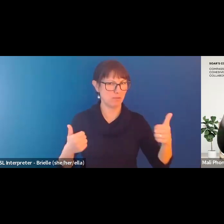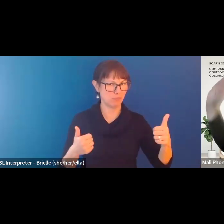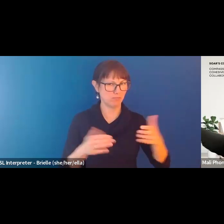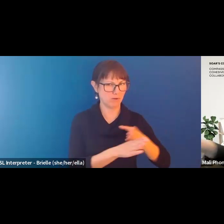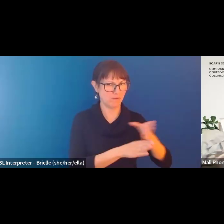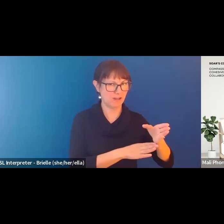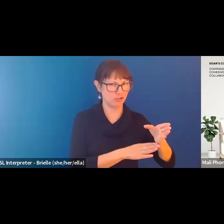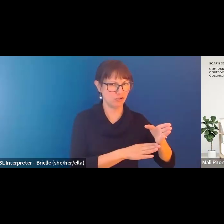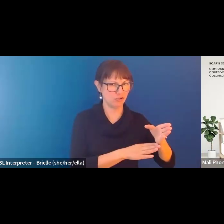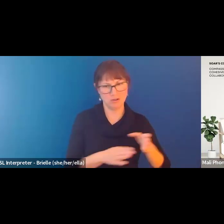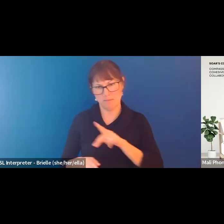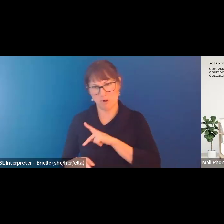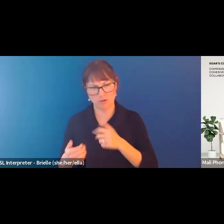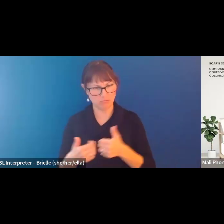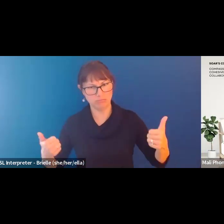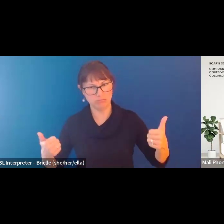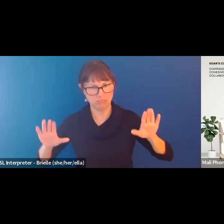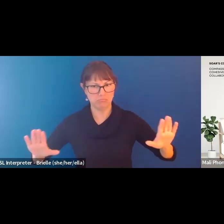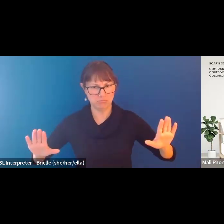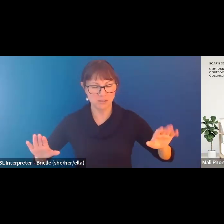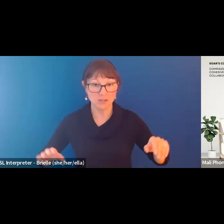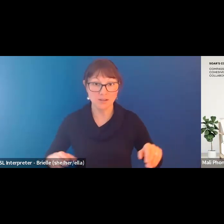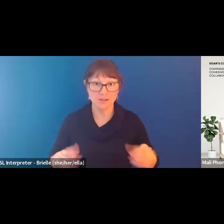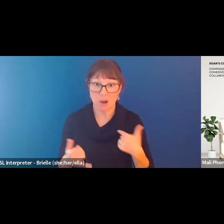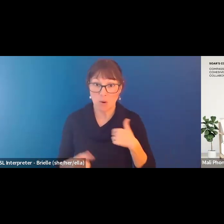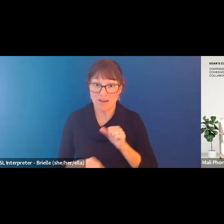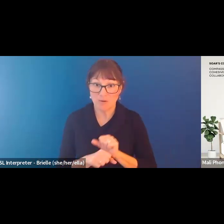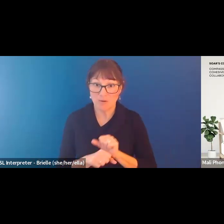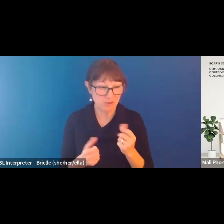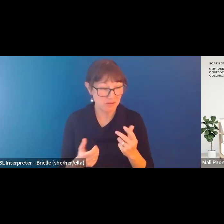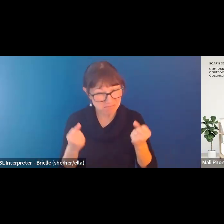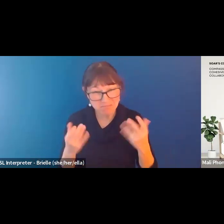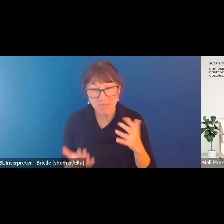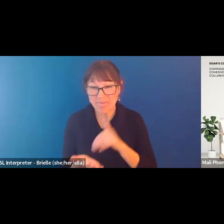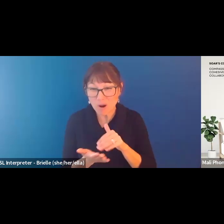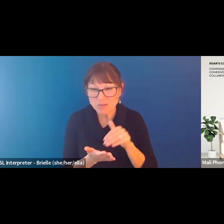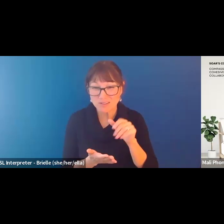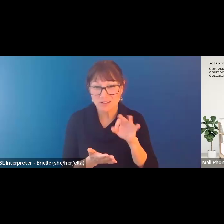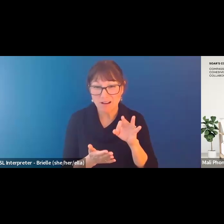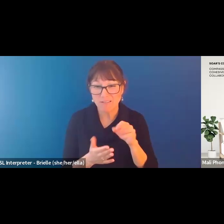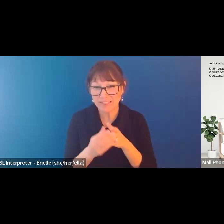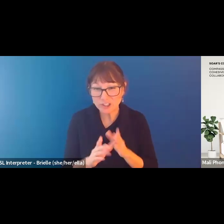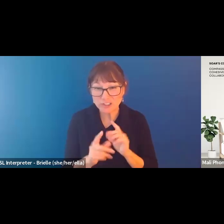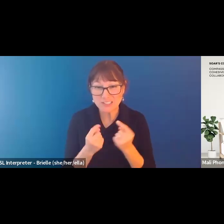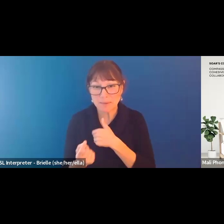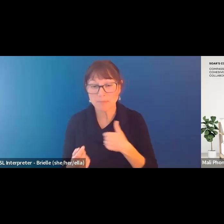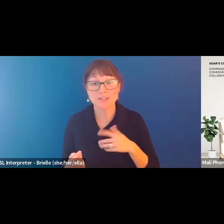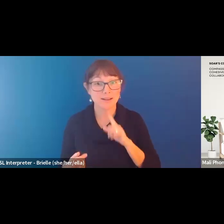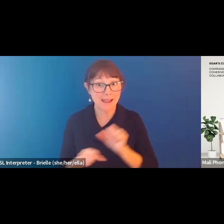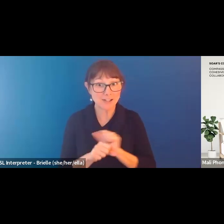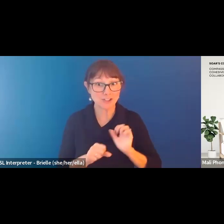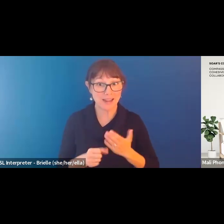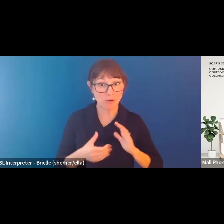and personal way over there. After working with thousands of leaders and team members, it's actually our stories